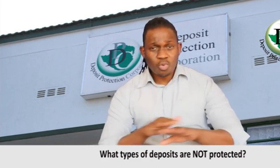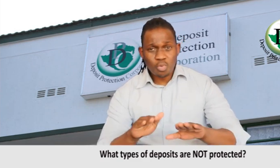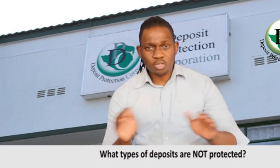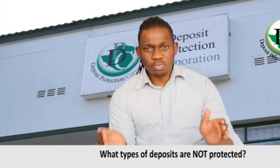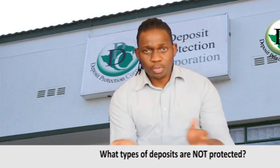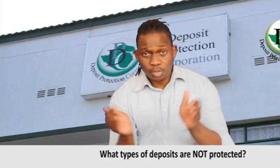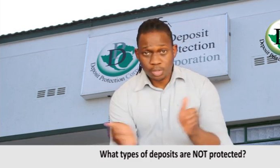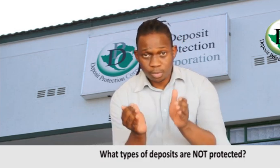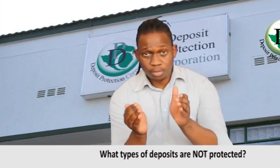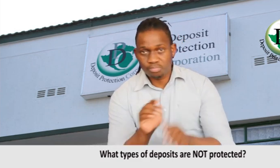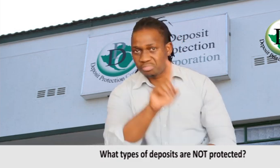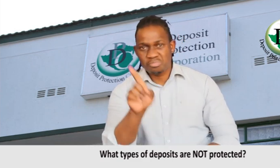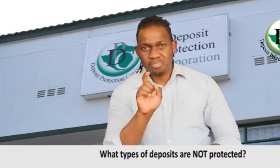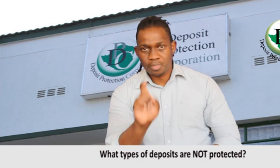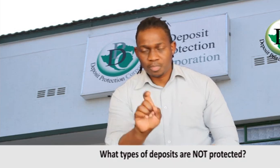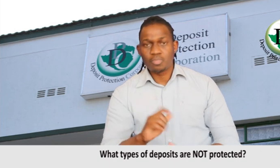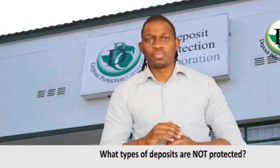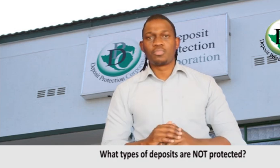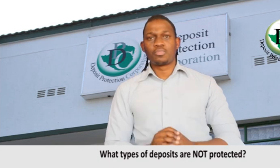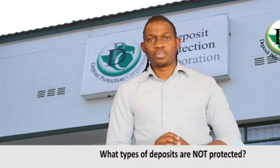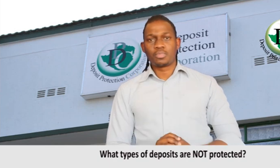What types of deposits are not protected?